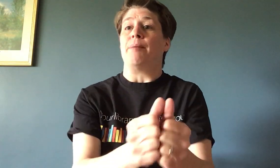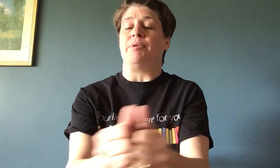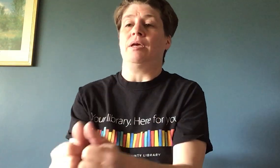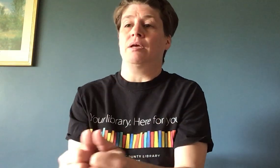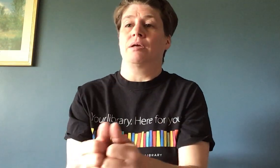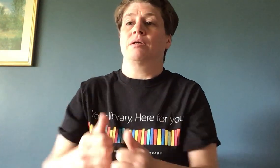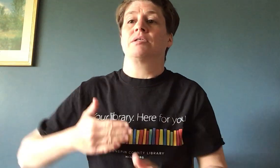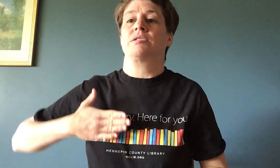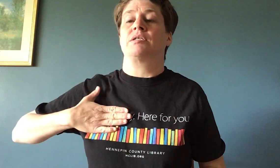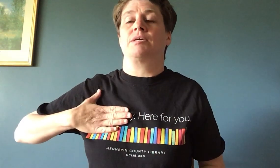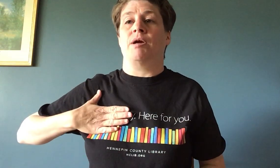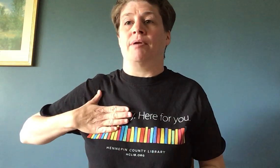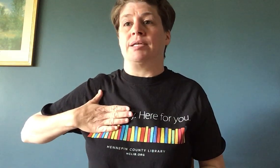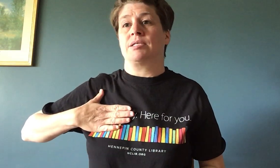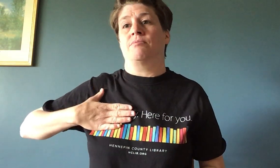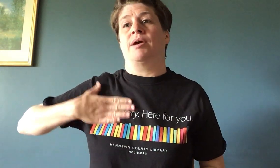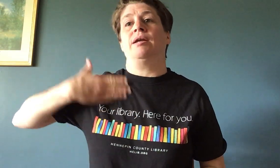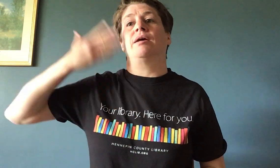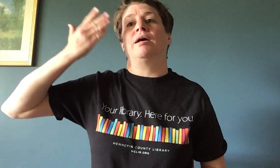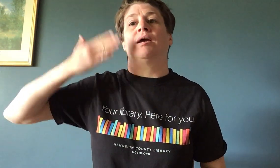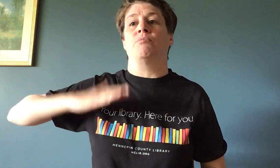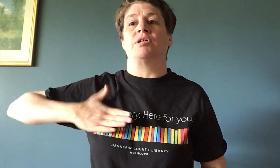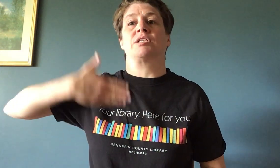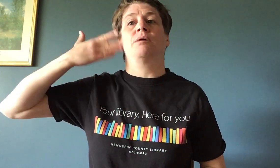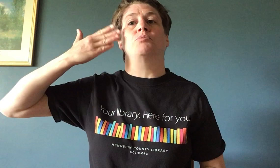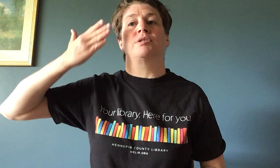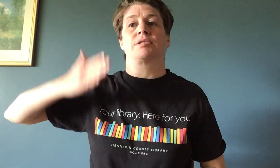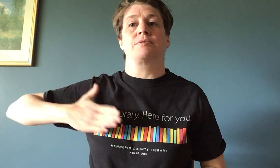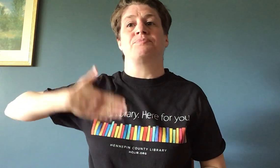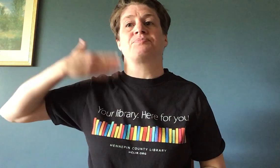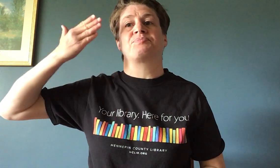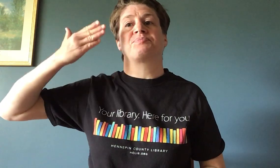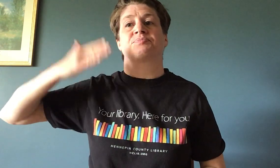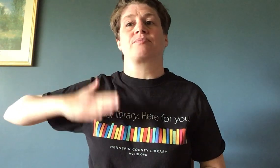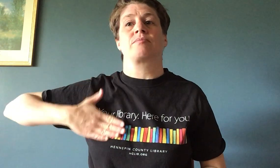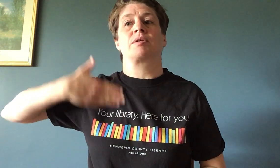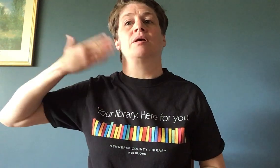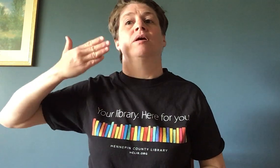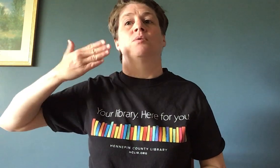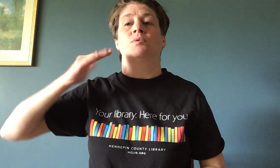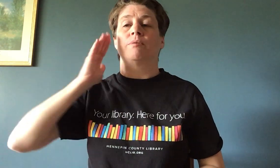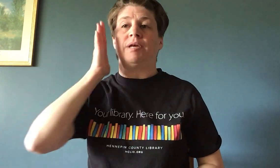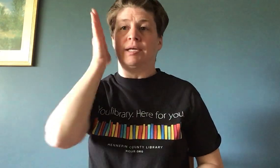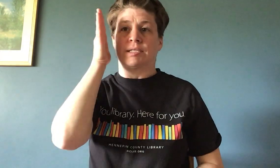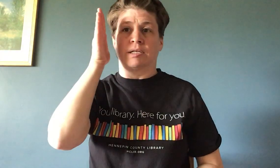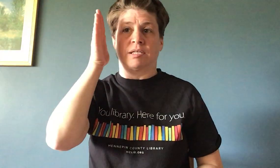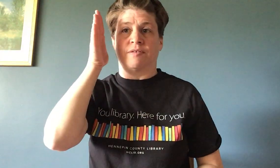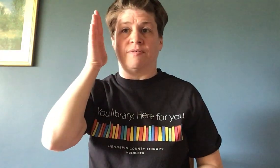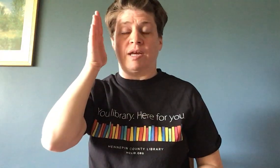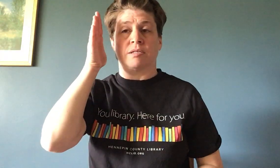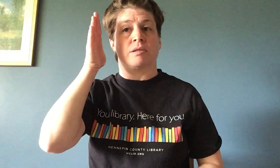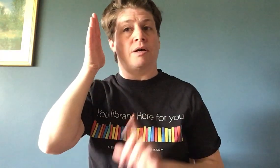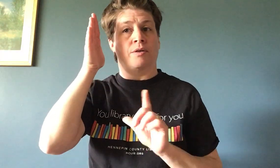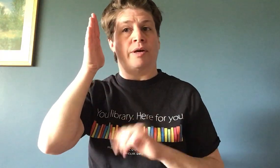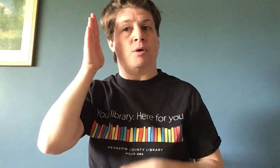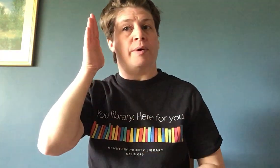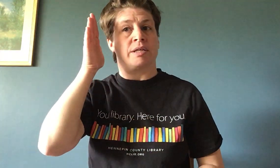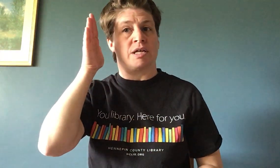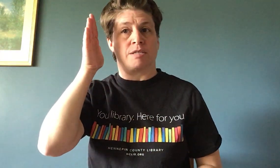Happy starts at my right and I brush upwards. Will be starts at the face, although I don't want to touch my